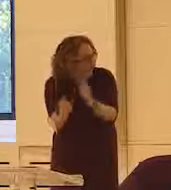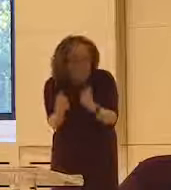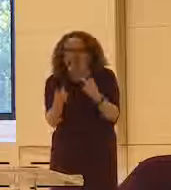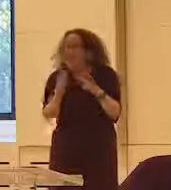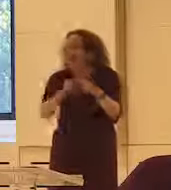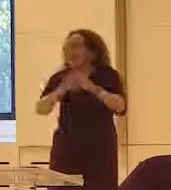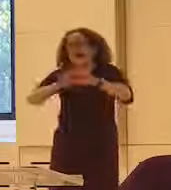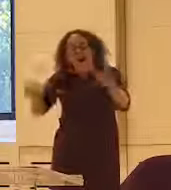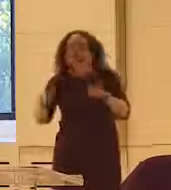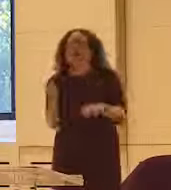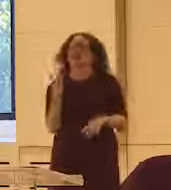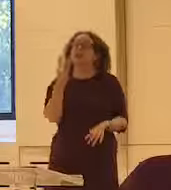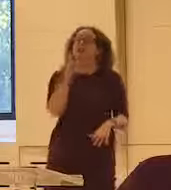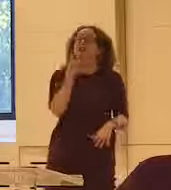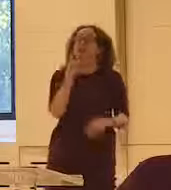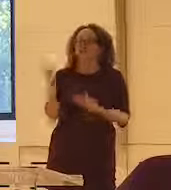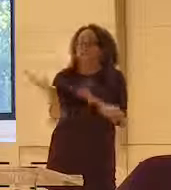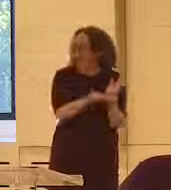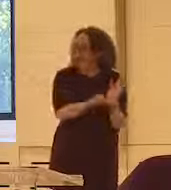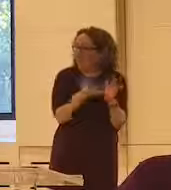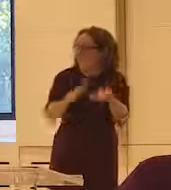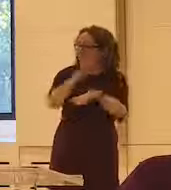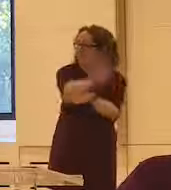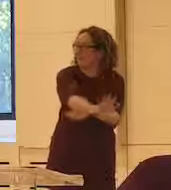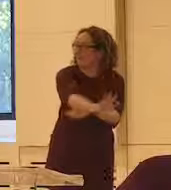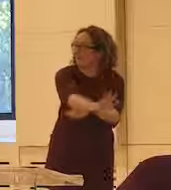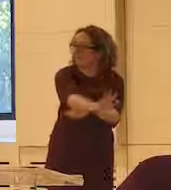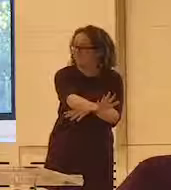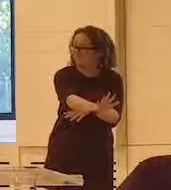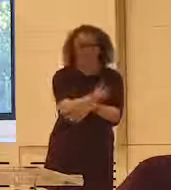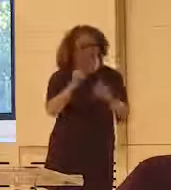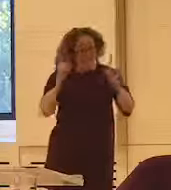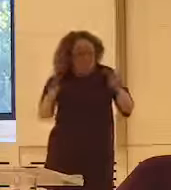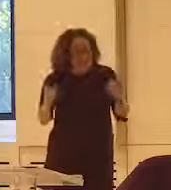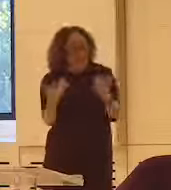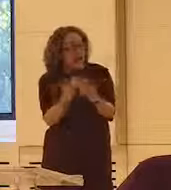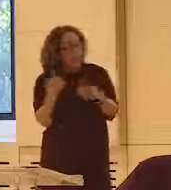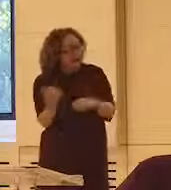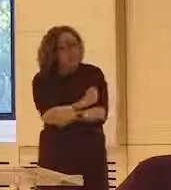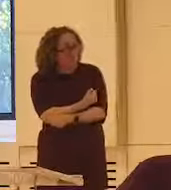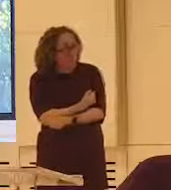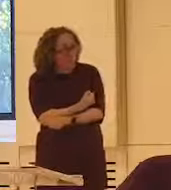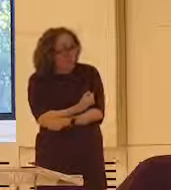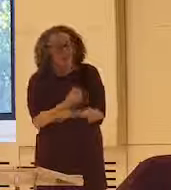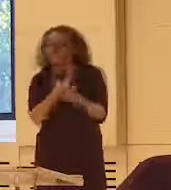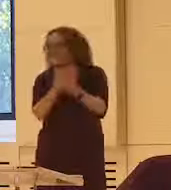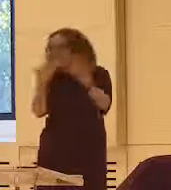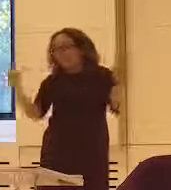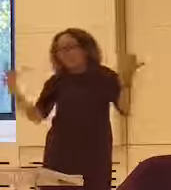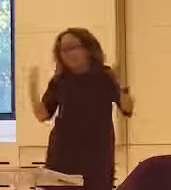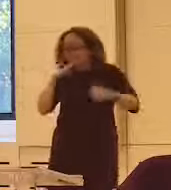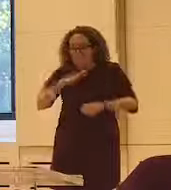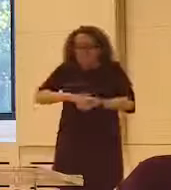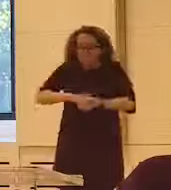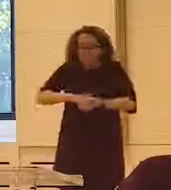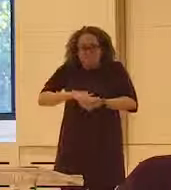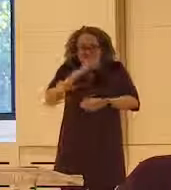more one-to-one sessions, and if that doesn't work, and then there's tertiary service within that as well. That's what it should be like. But for many